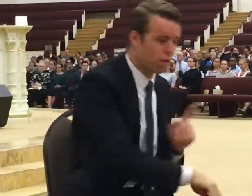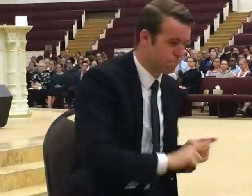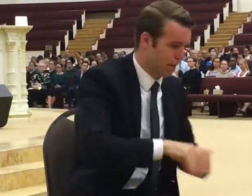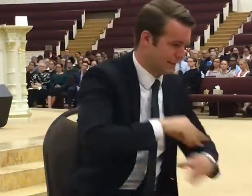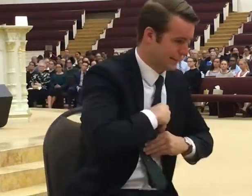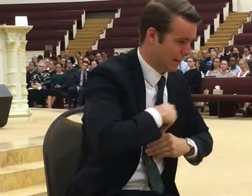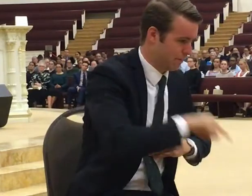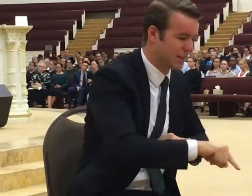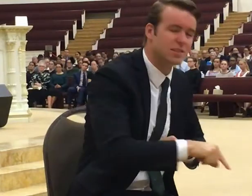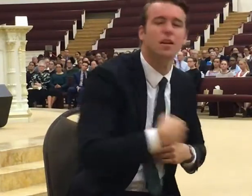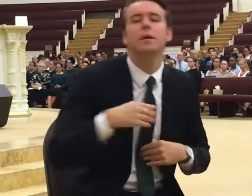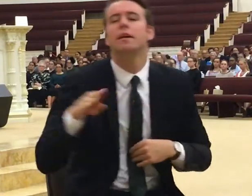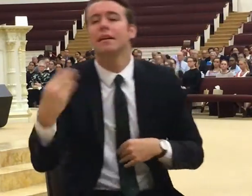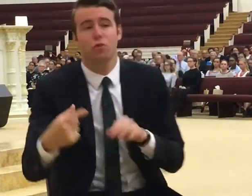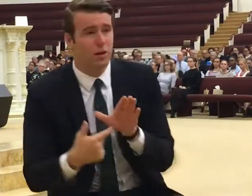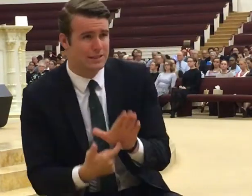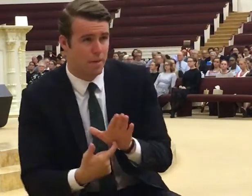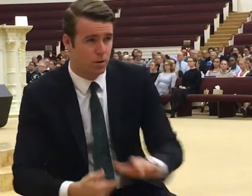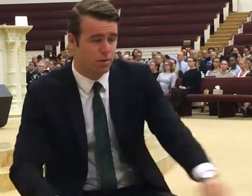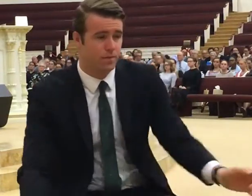Let me give you an example.